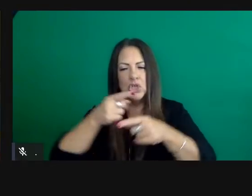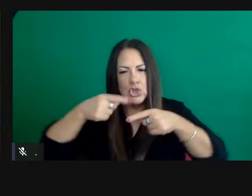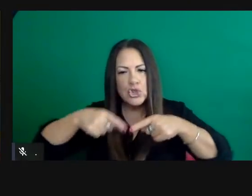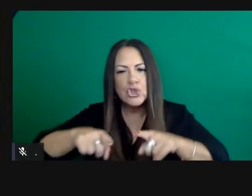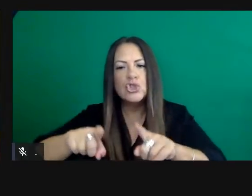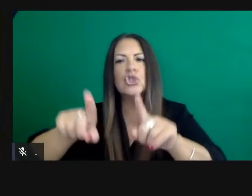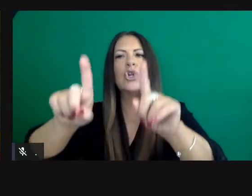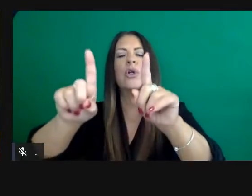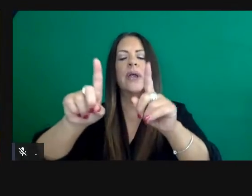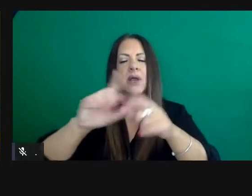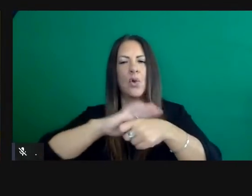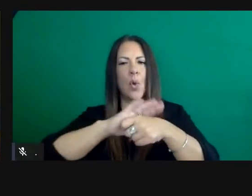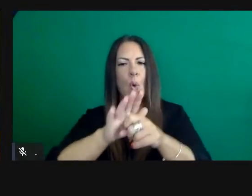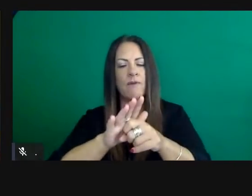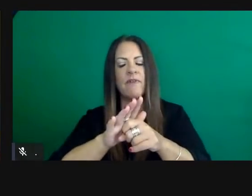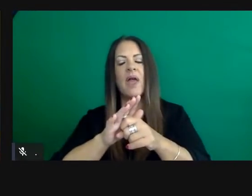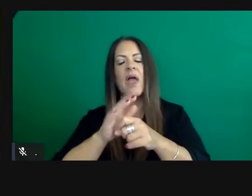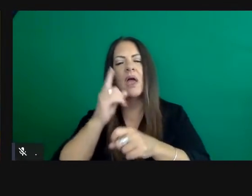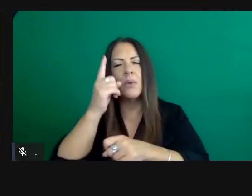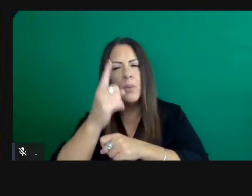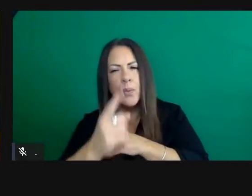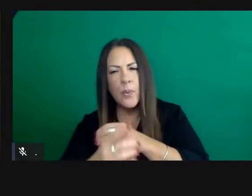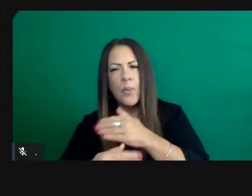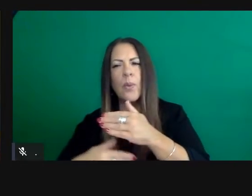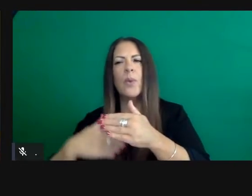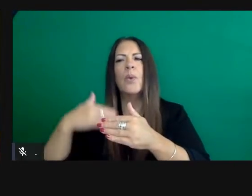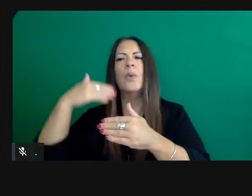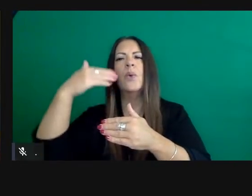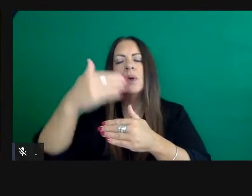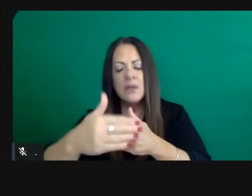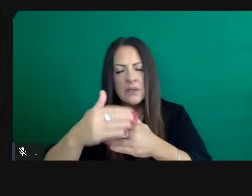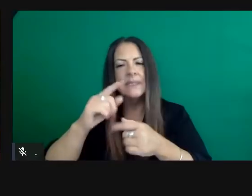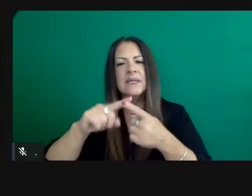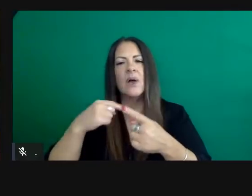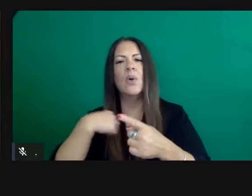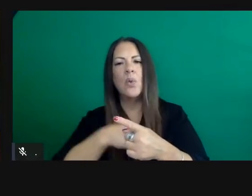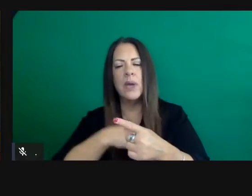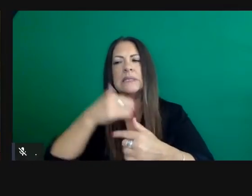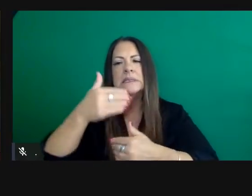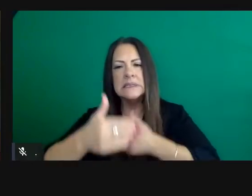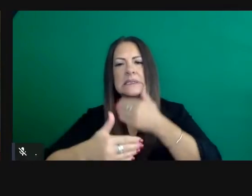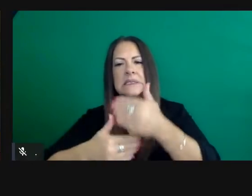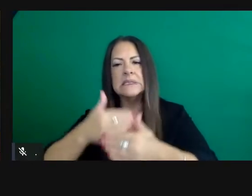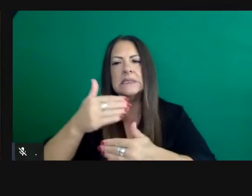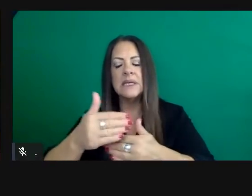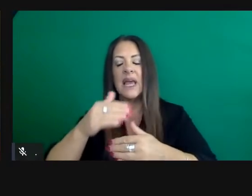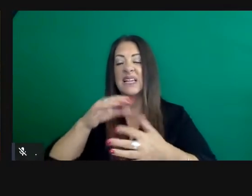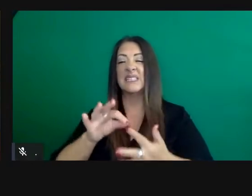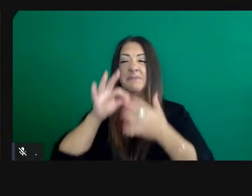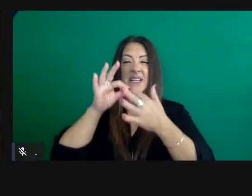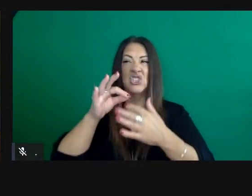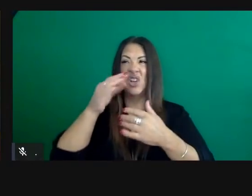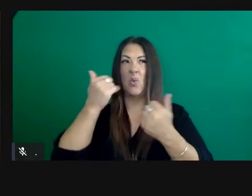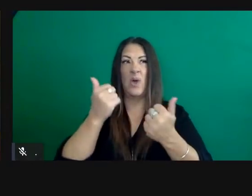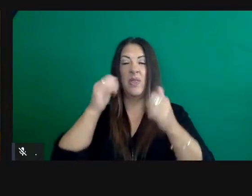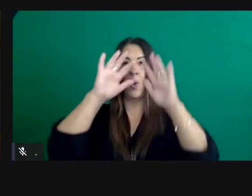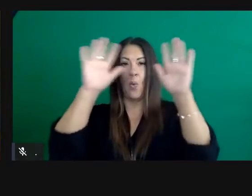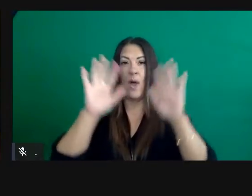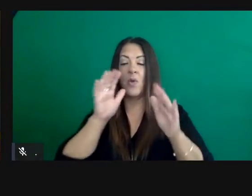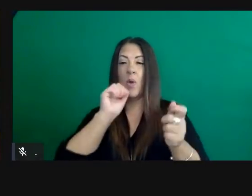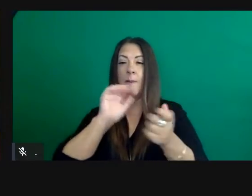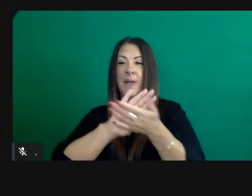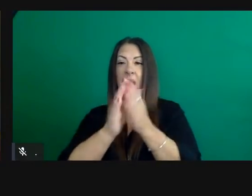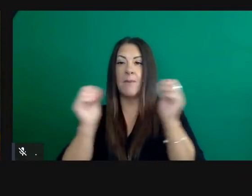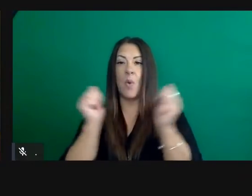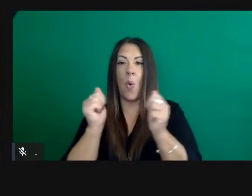and even as the pressure on transmission increases as people go indoors and weather changes. I'm not going to comment